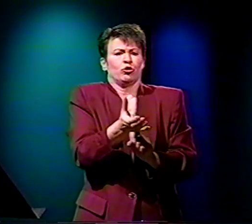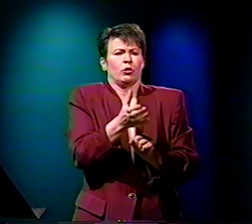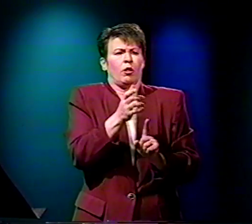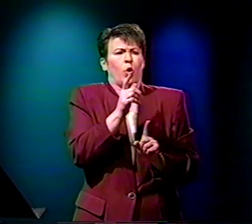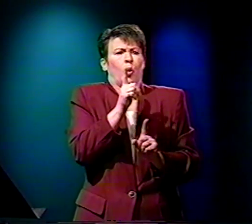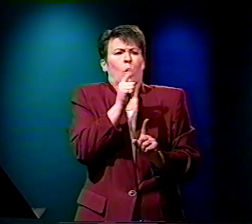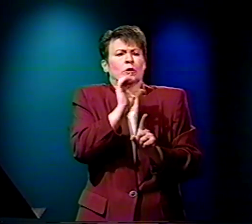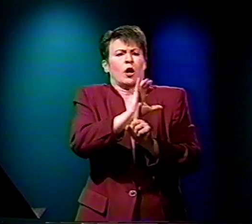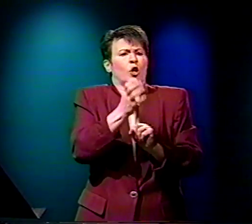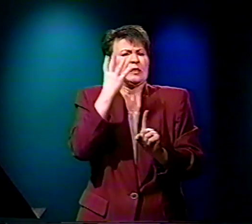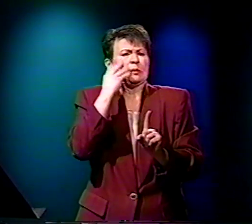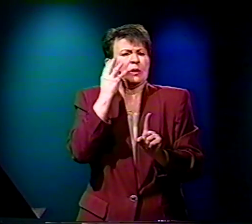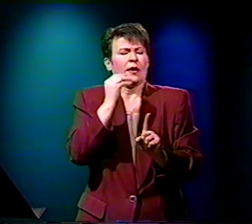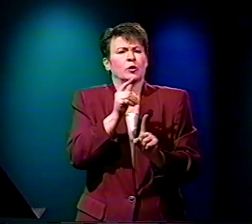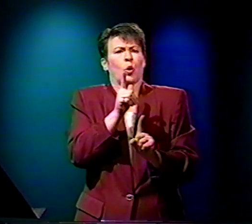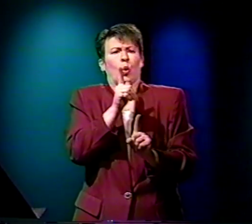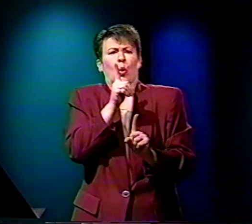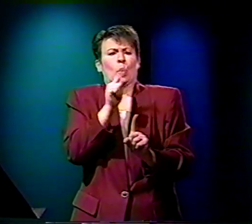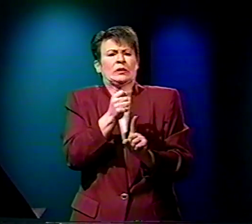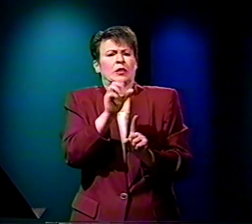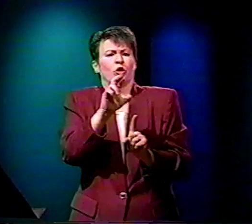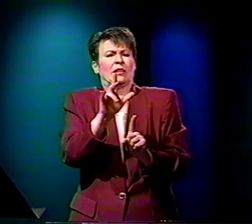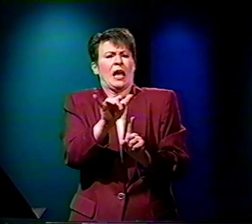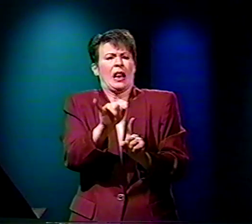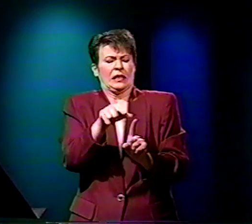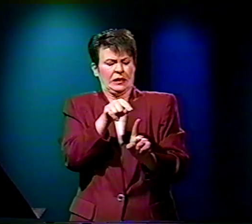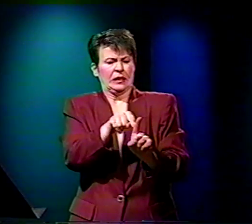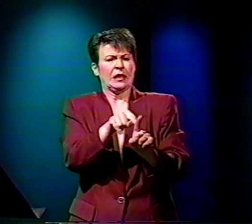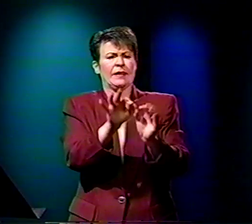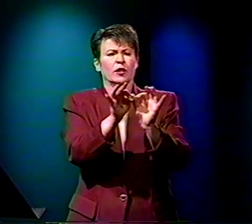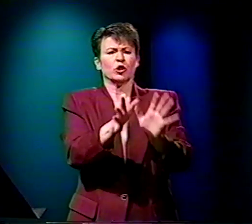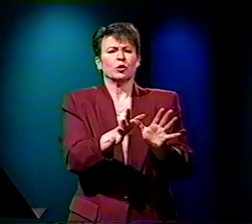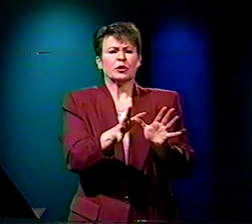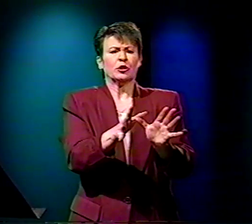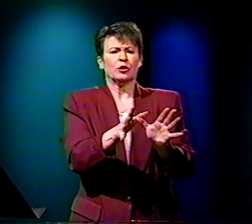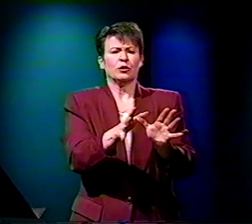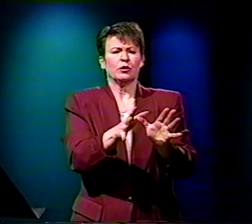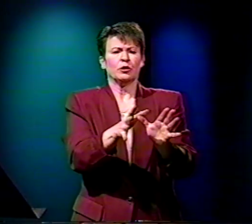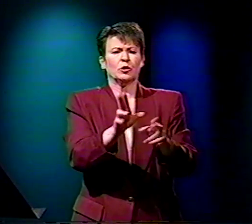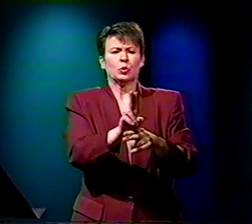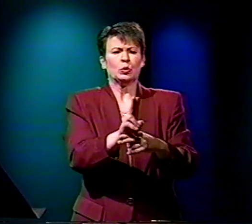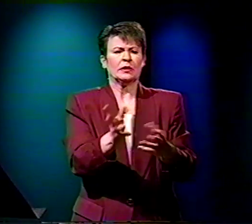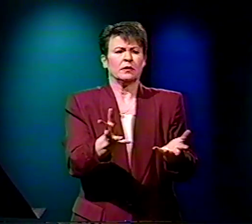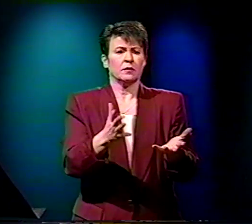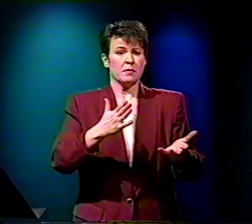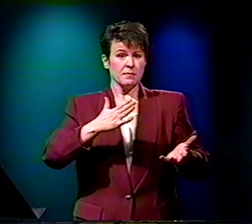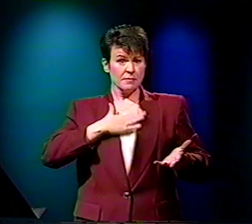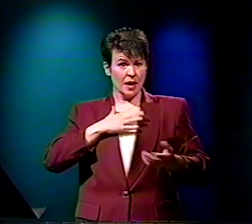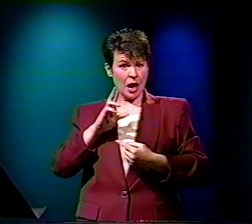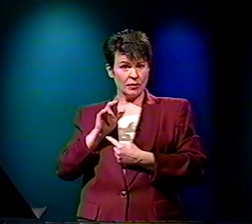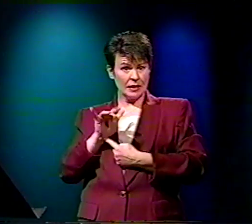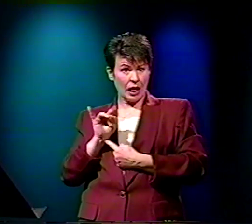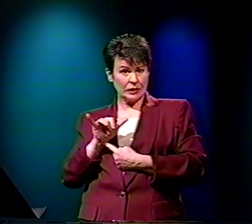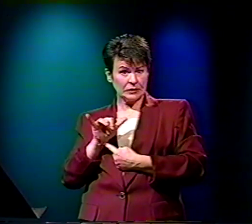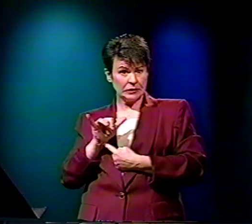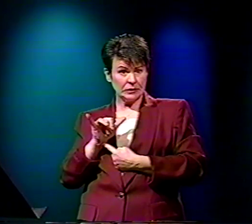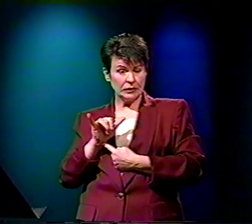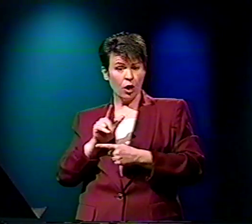So then, whose culture, whose cultural experiences, whose cultural reality is the interpreter using? My